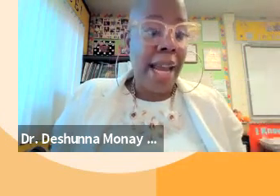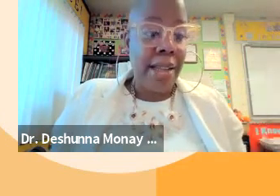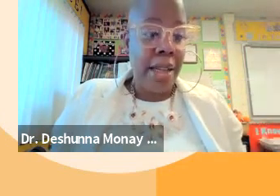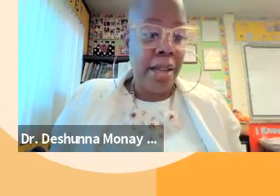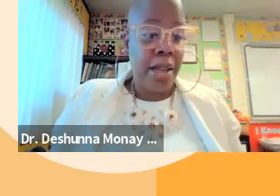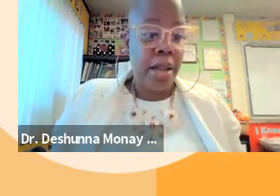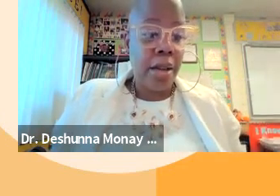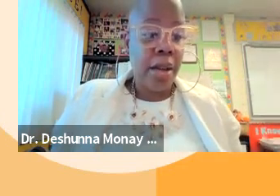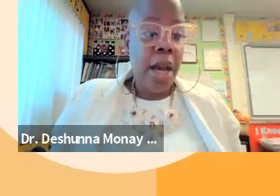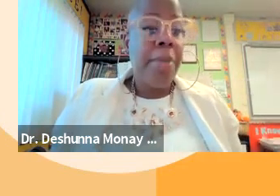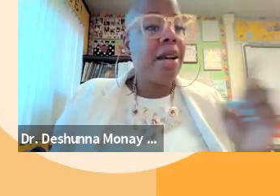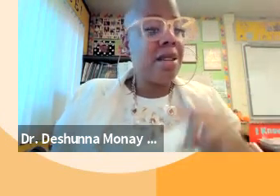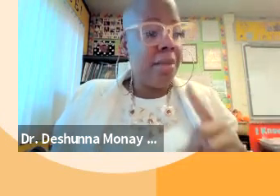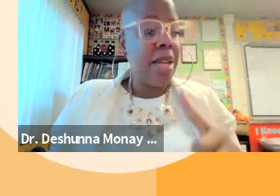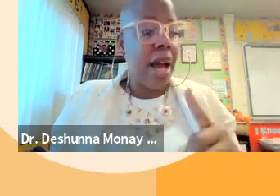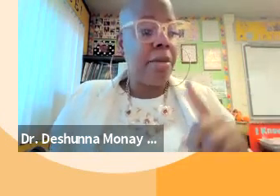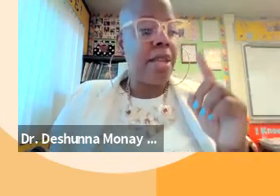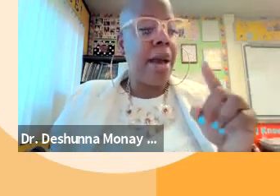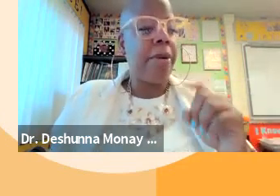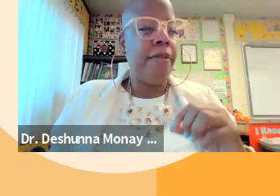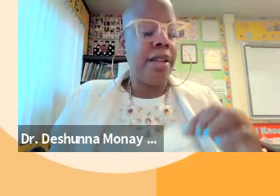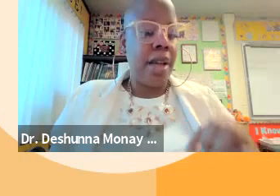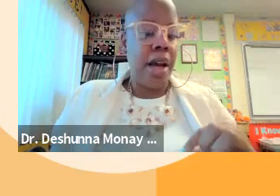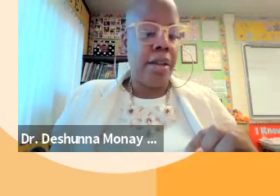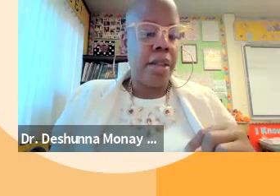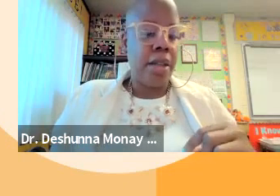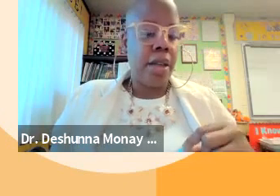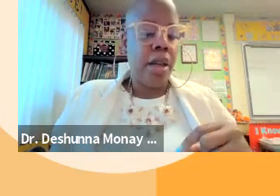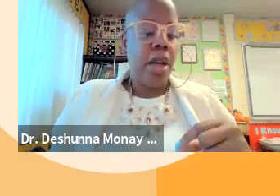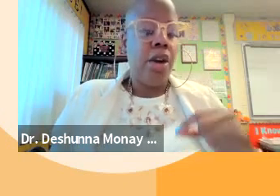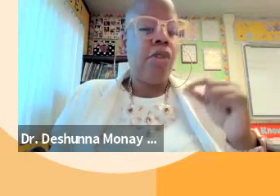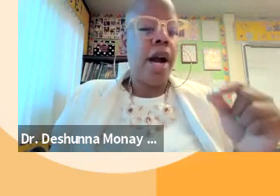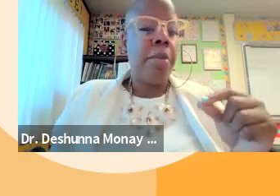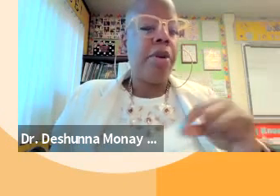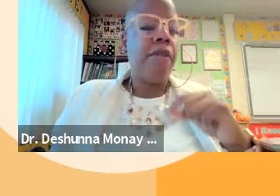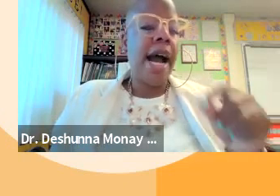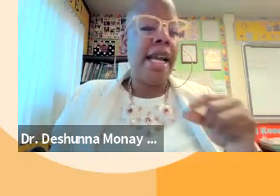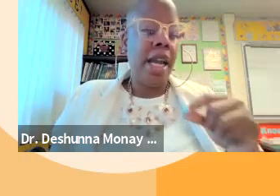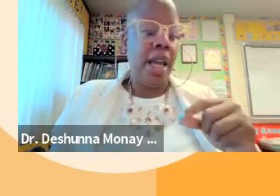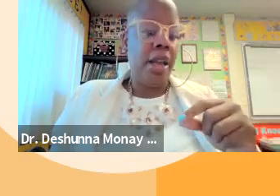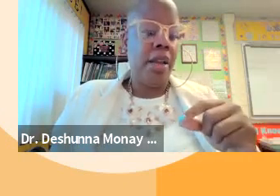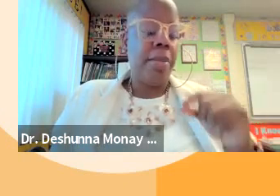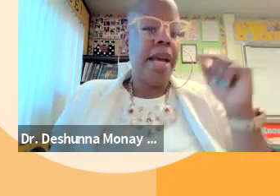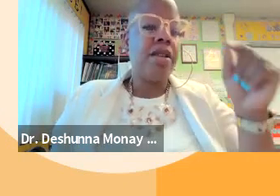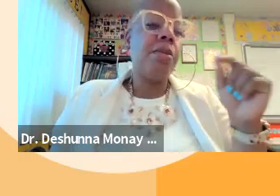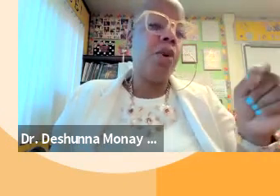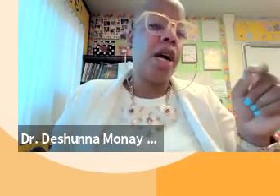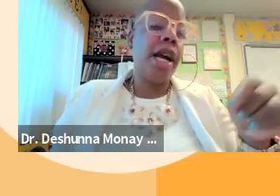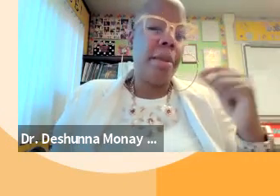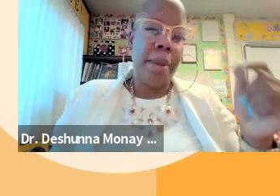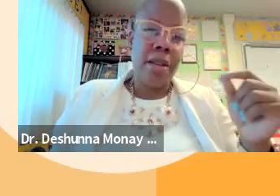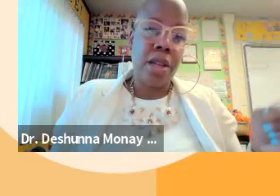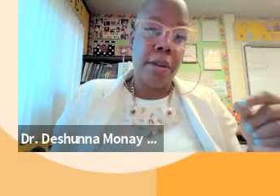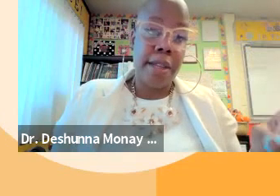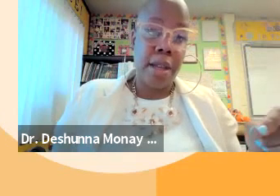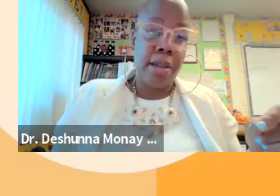your biases, because sometimes that prevents us from providing the best support